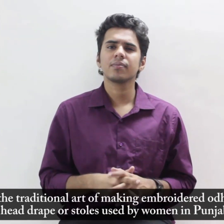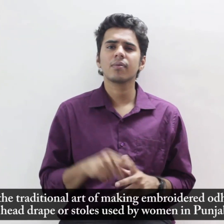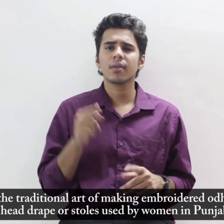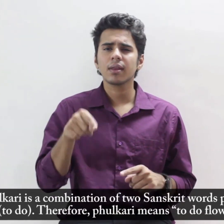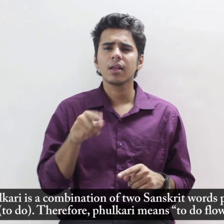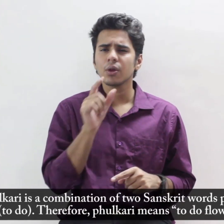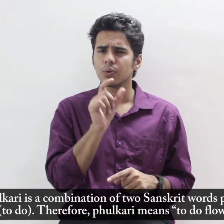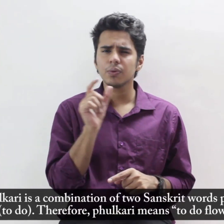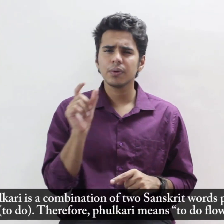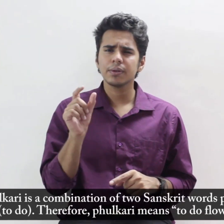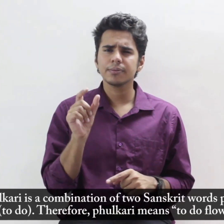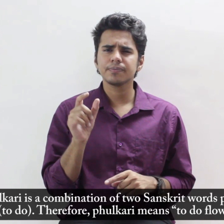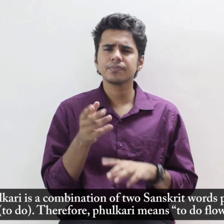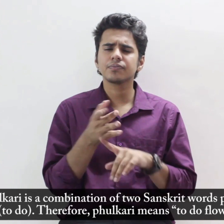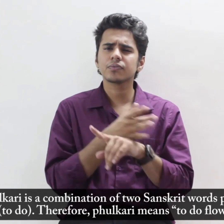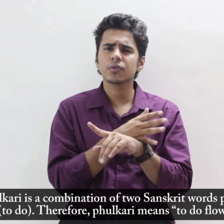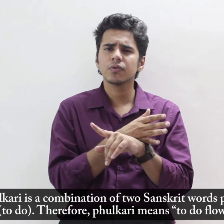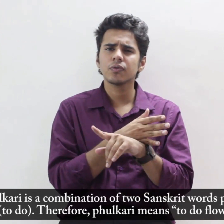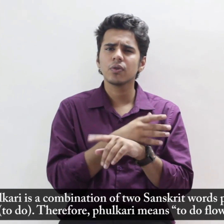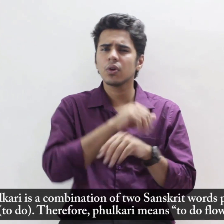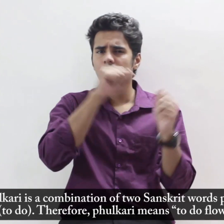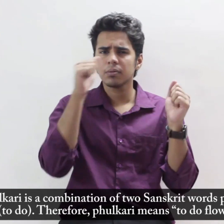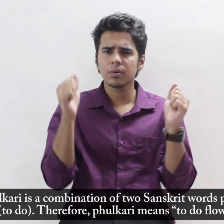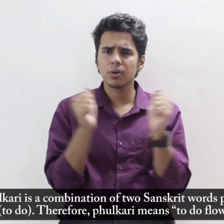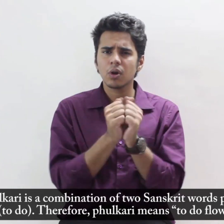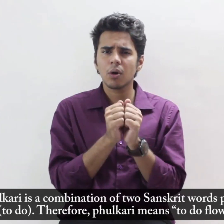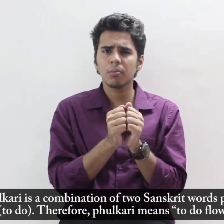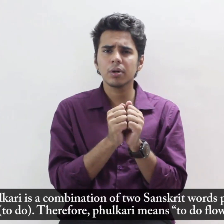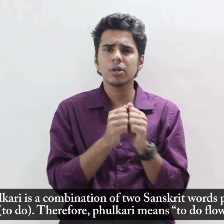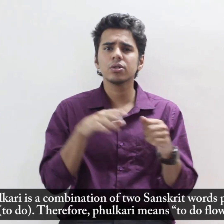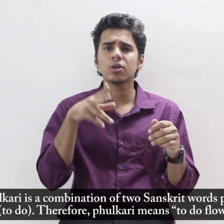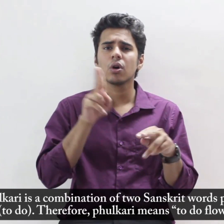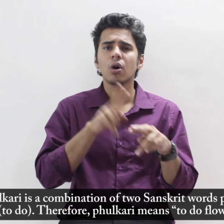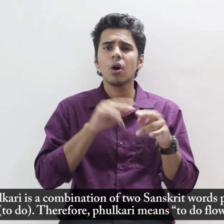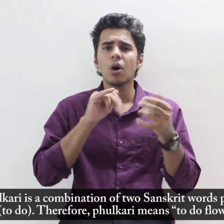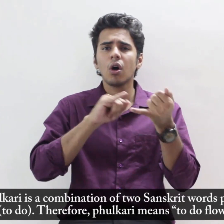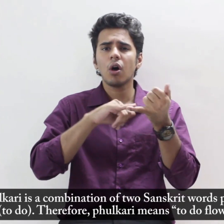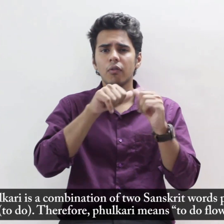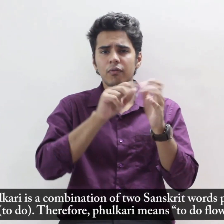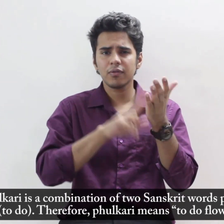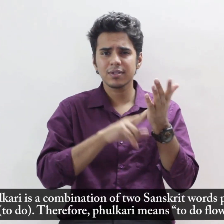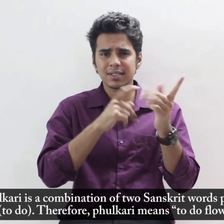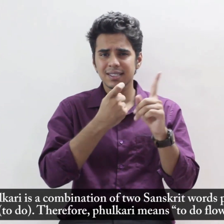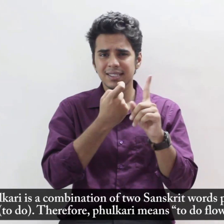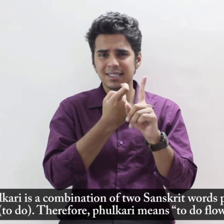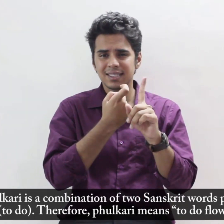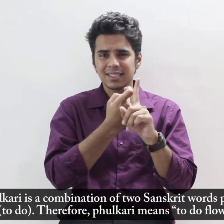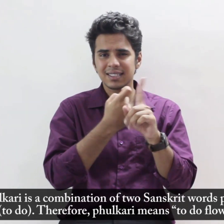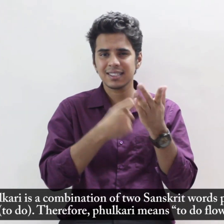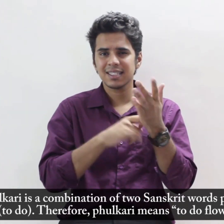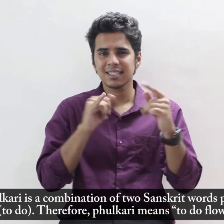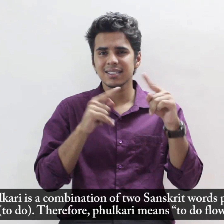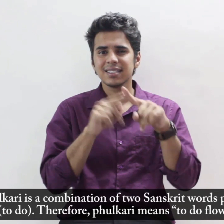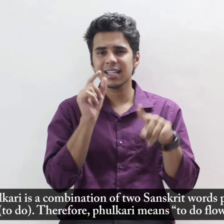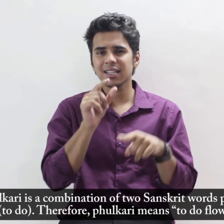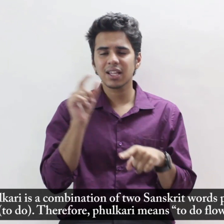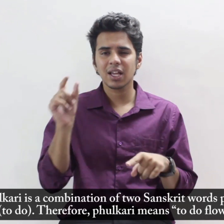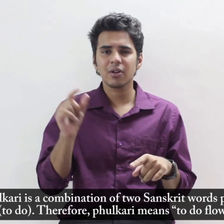The word Fulkari is a combination of two Sanskrit words, ful, flower, and karya, to do.